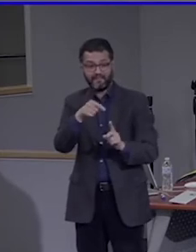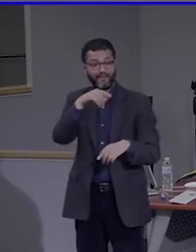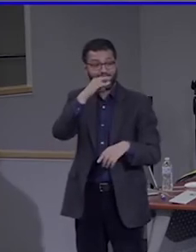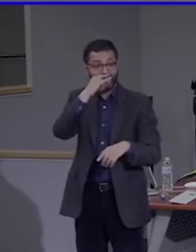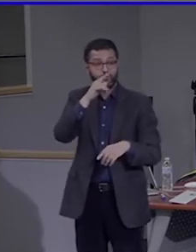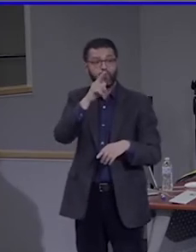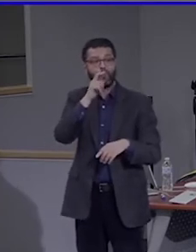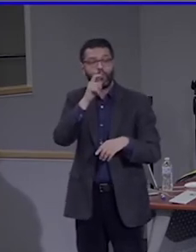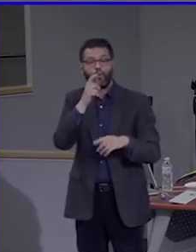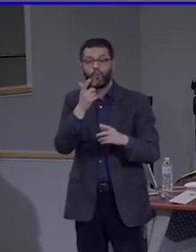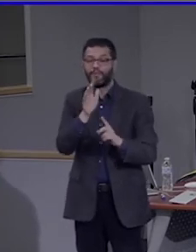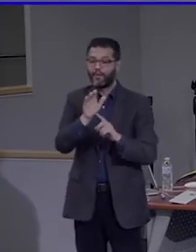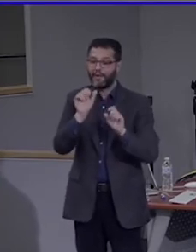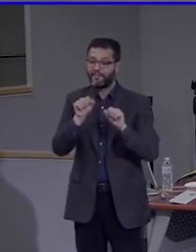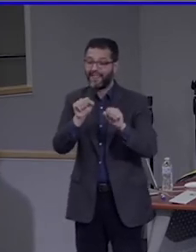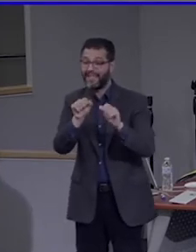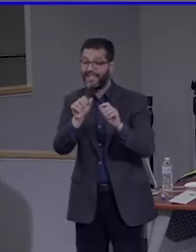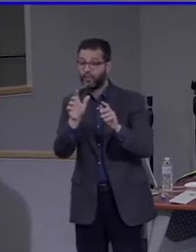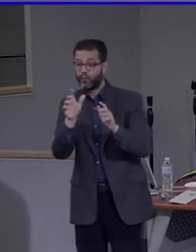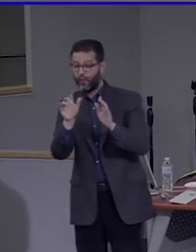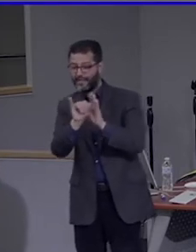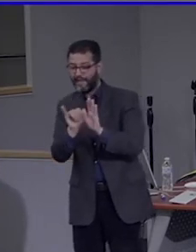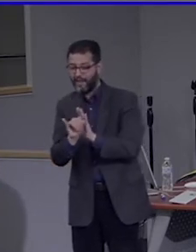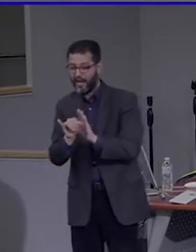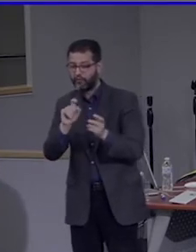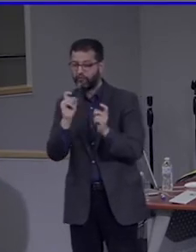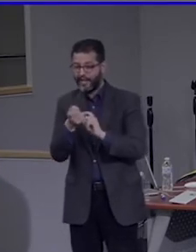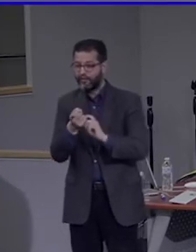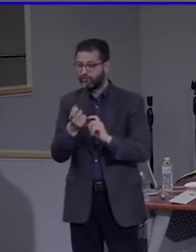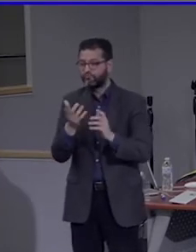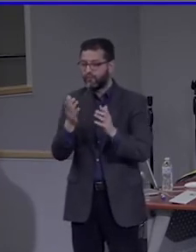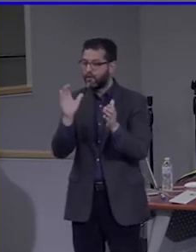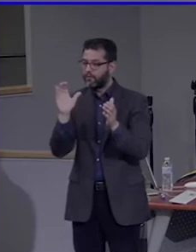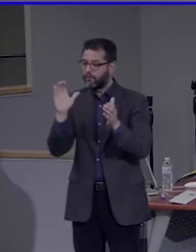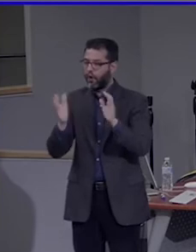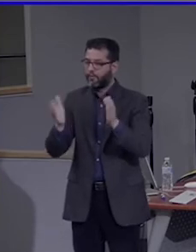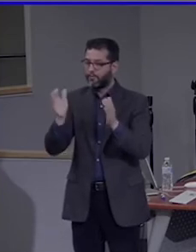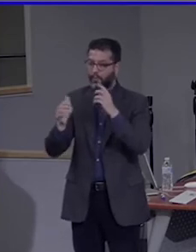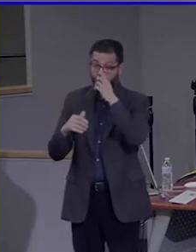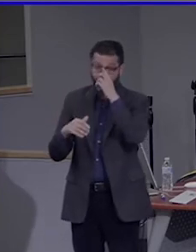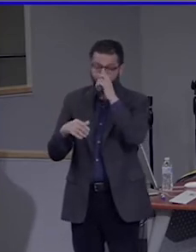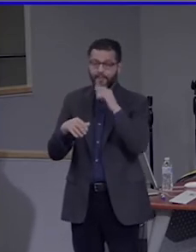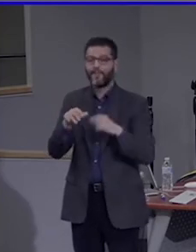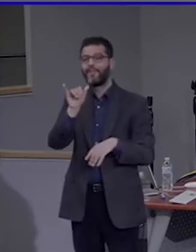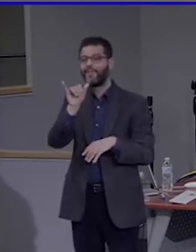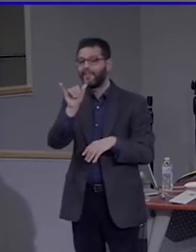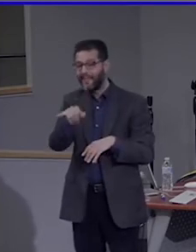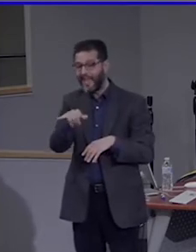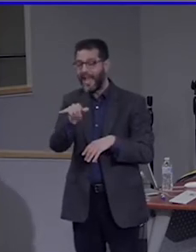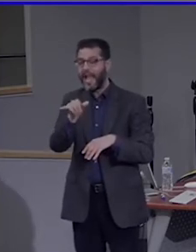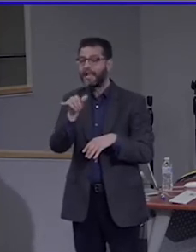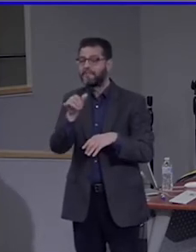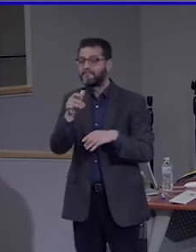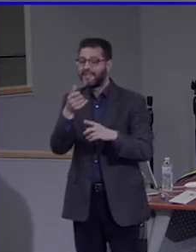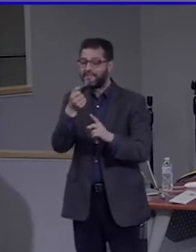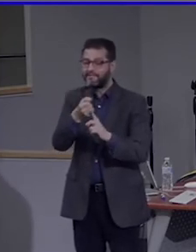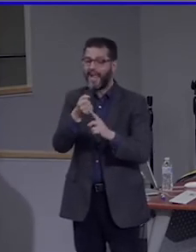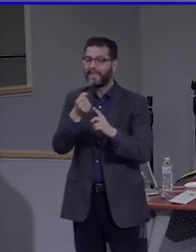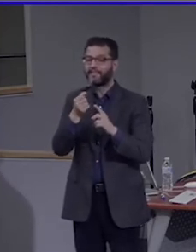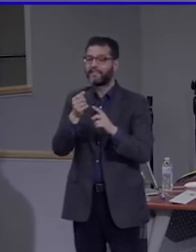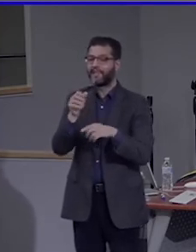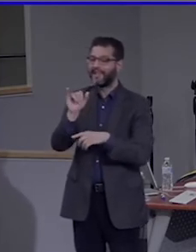about here are compromised and such processing deficits predict to the impaired processing seen in these disorders